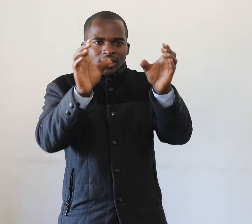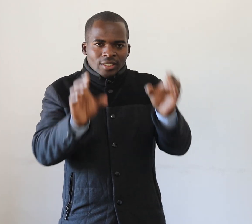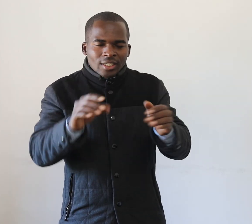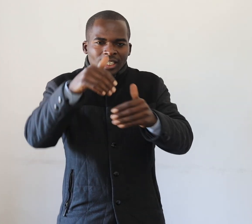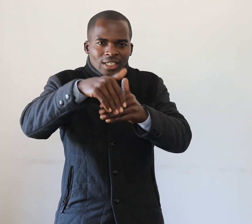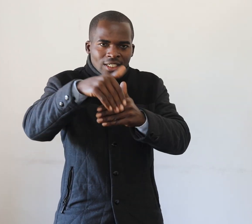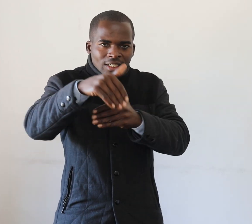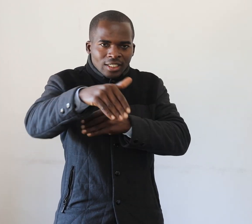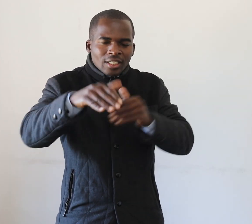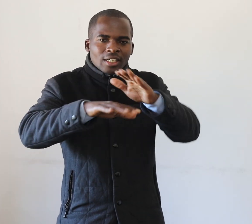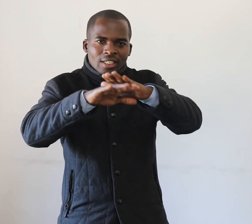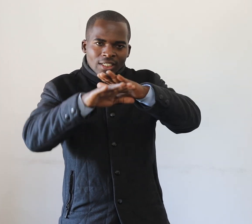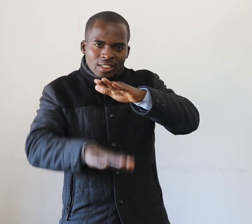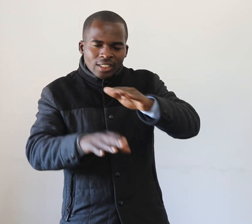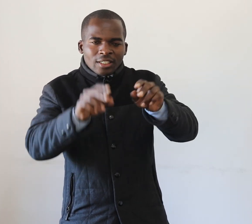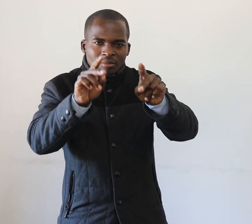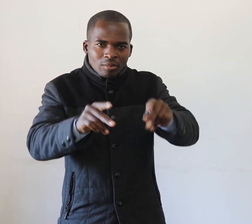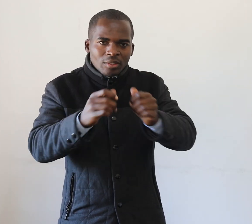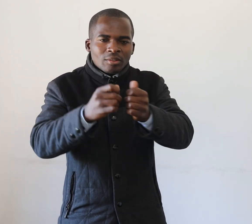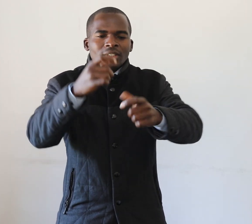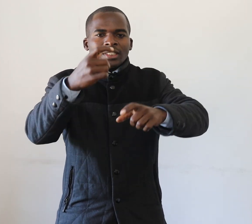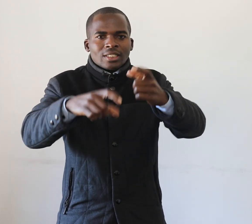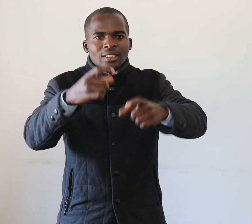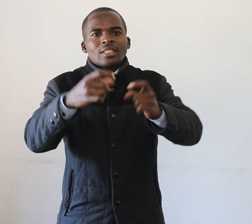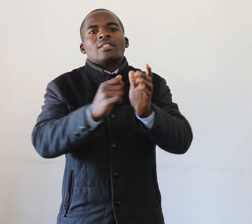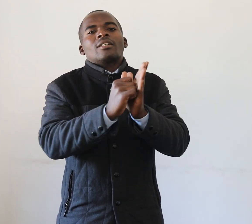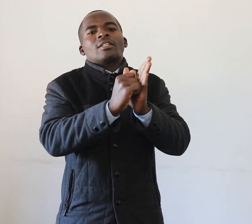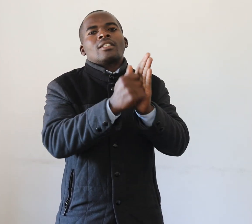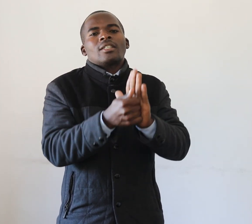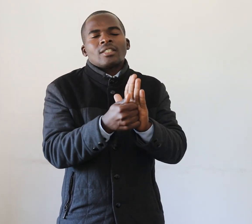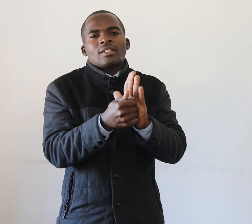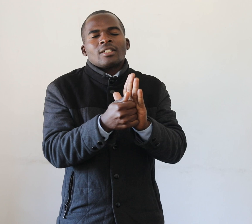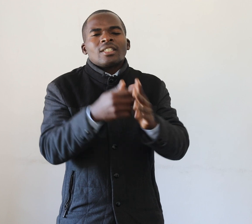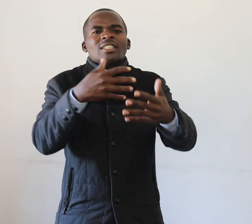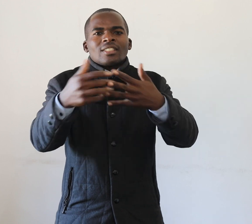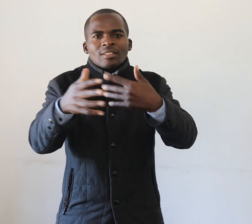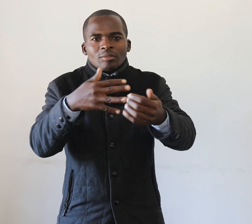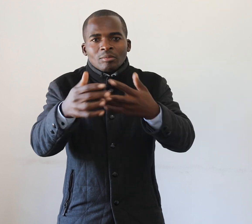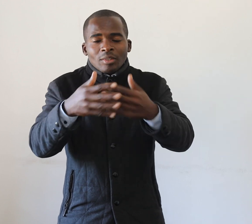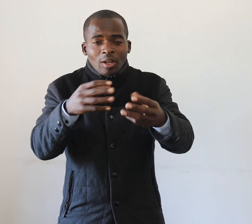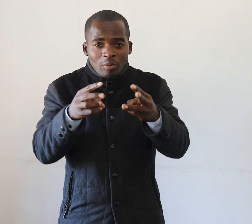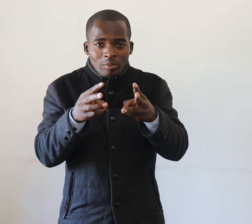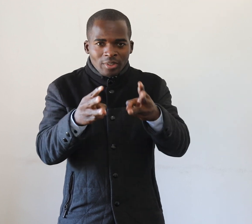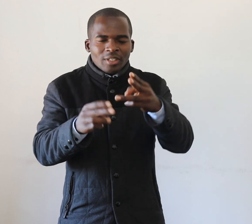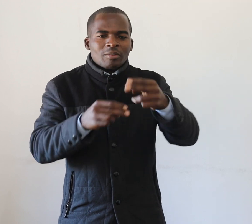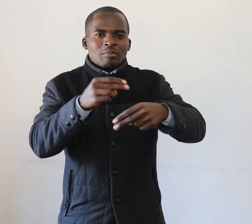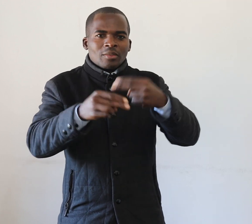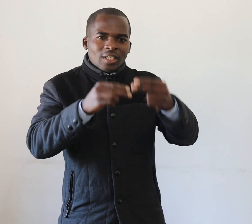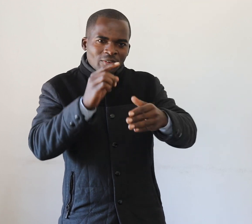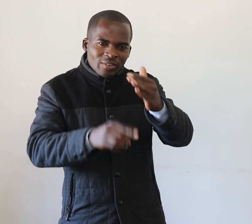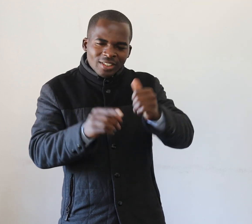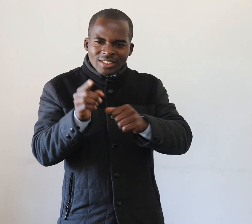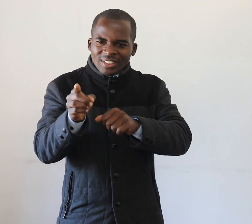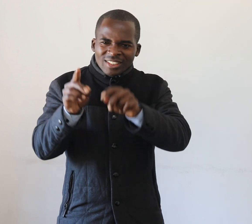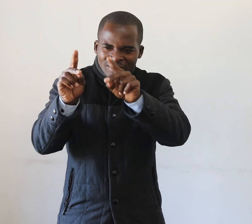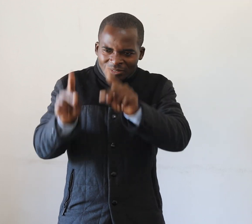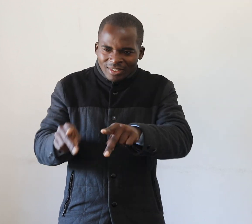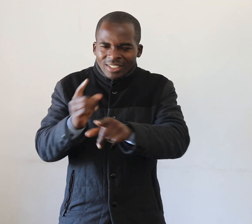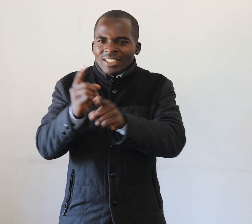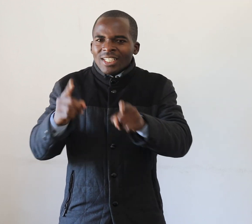the Persons with Disabilities Act. In simple terms, this means a person cannot just claim to have